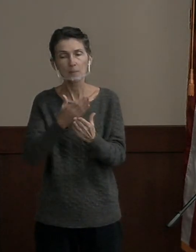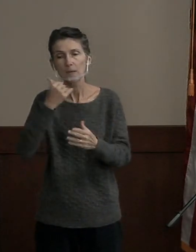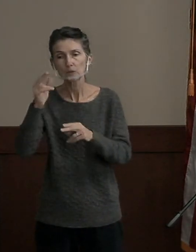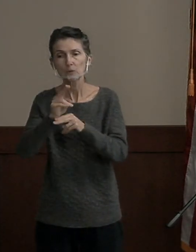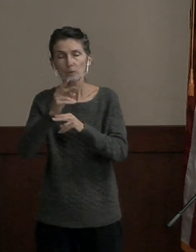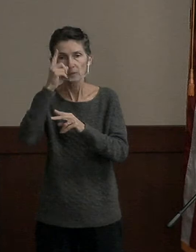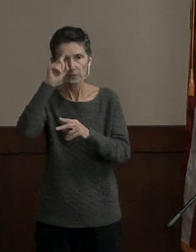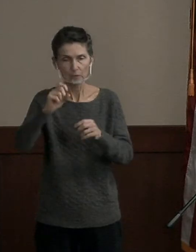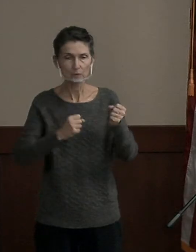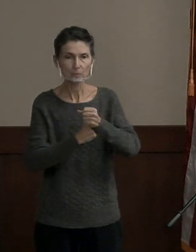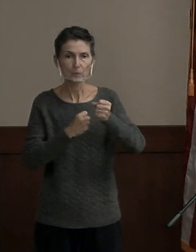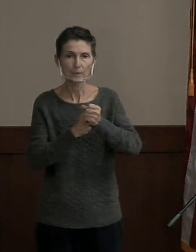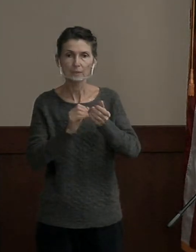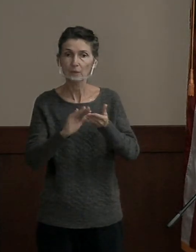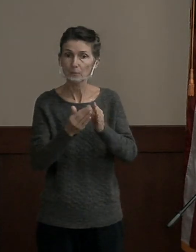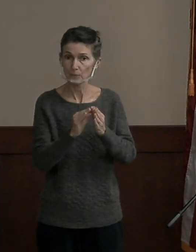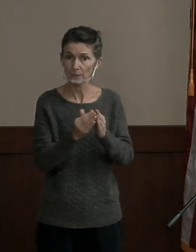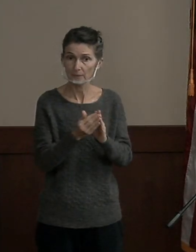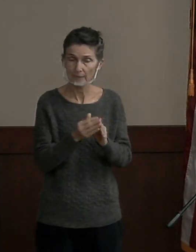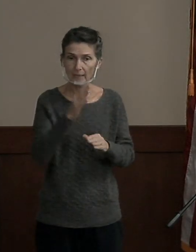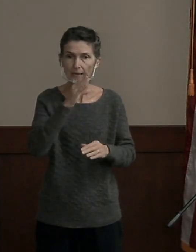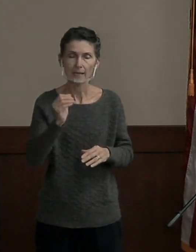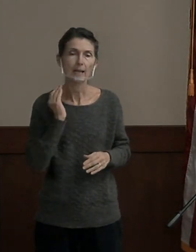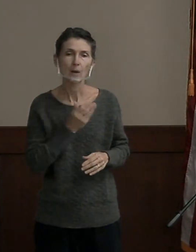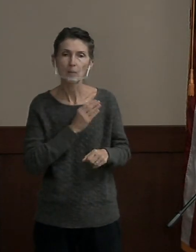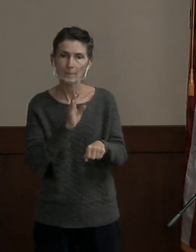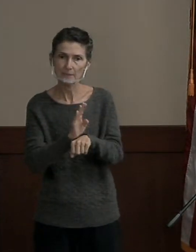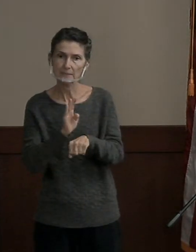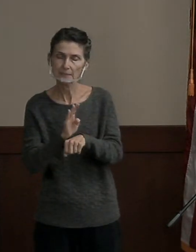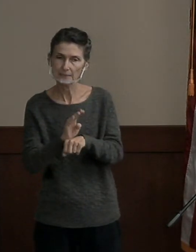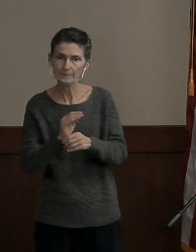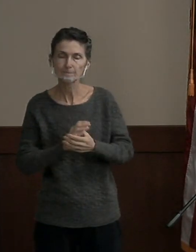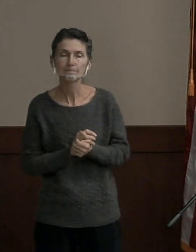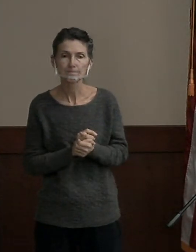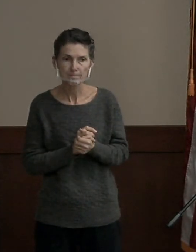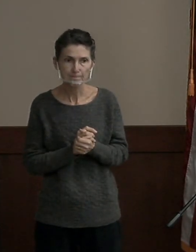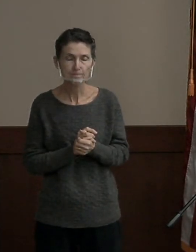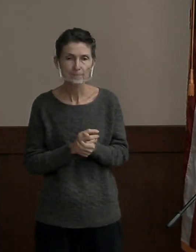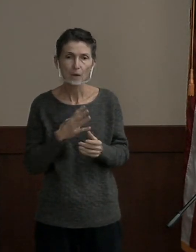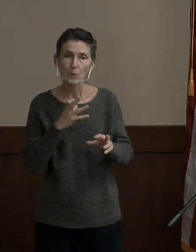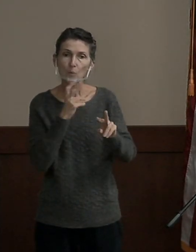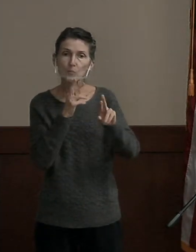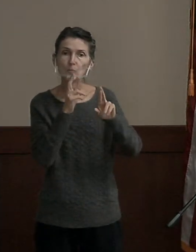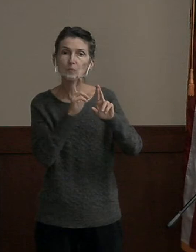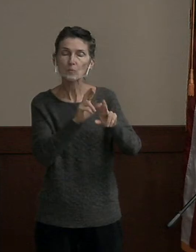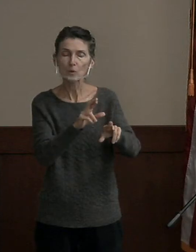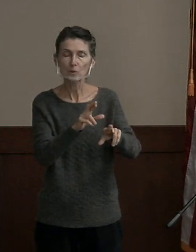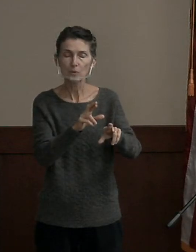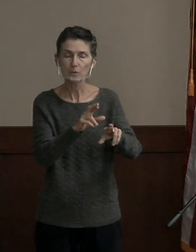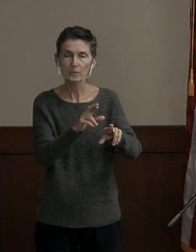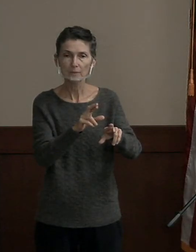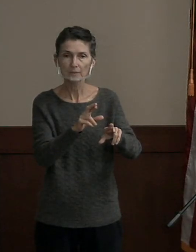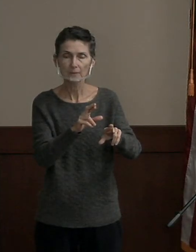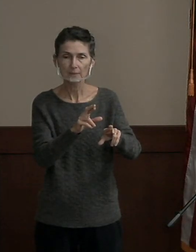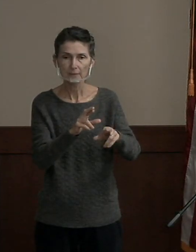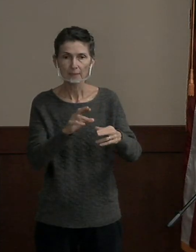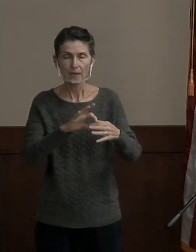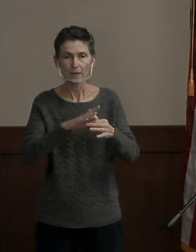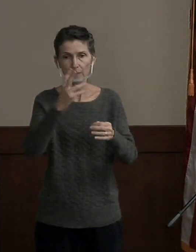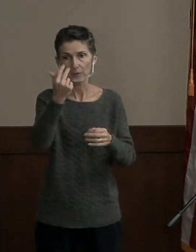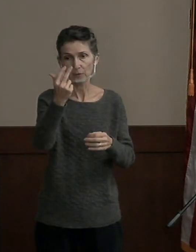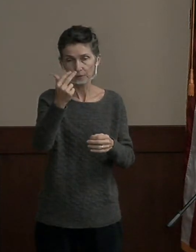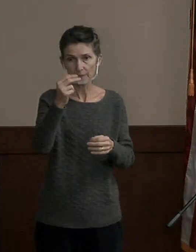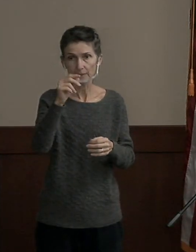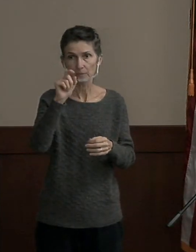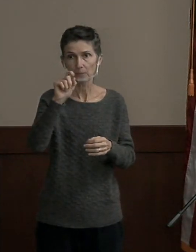to support our community and our businesses. I want to report together that of the